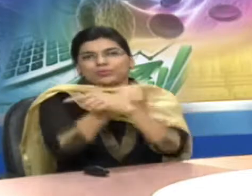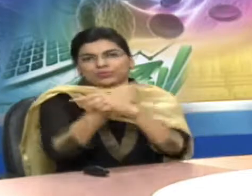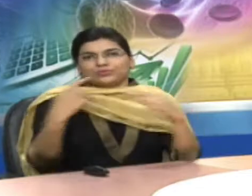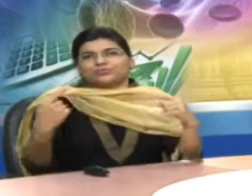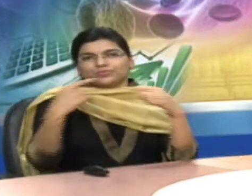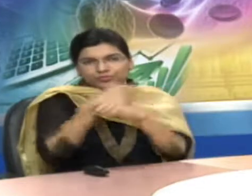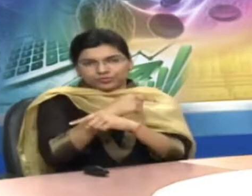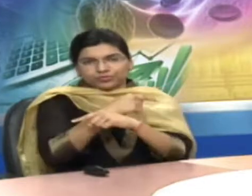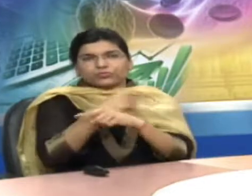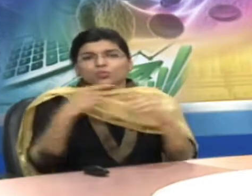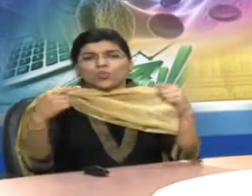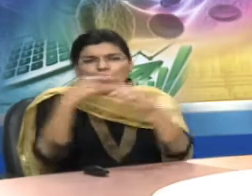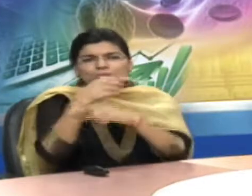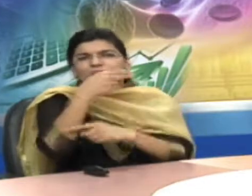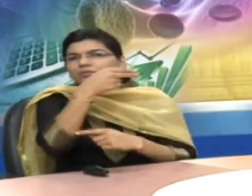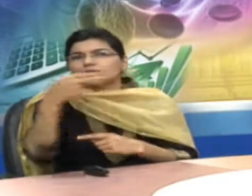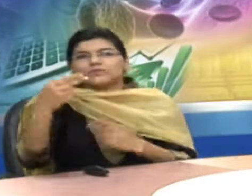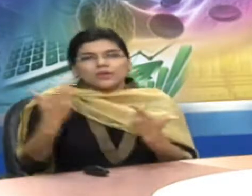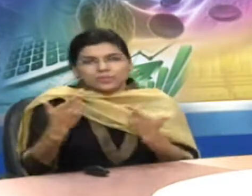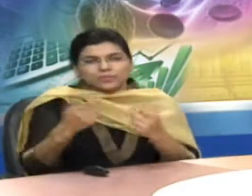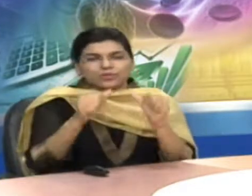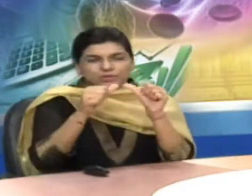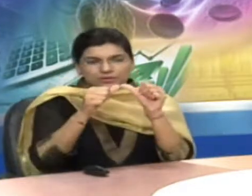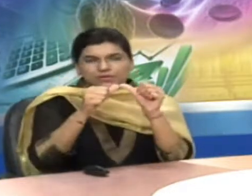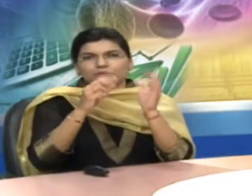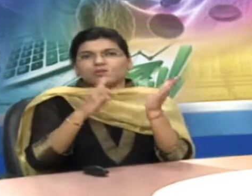These are the opposite words.